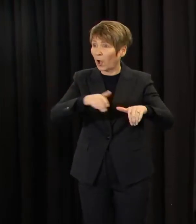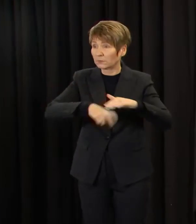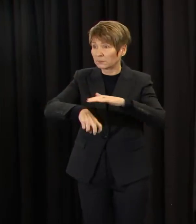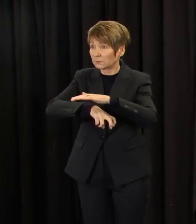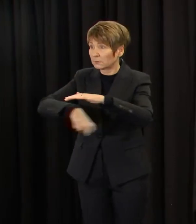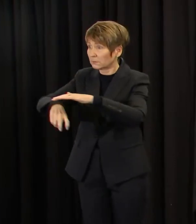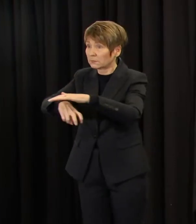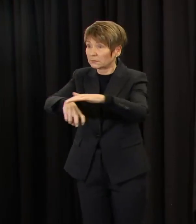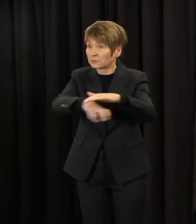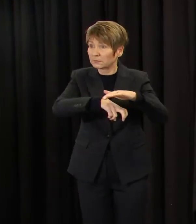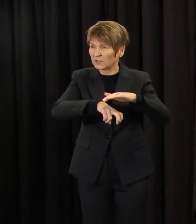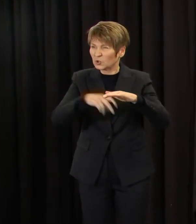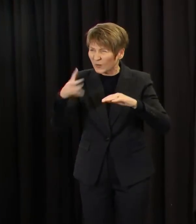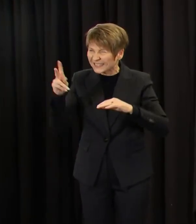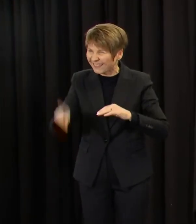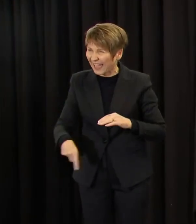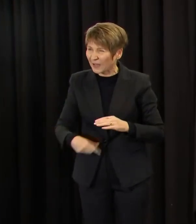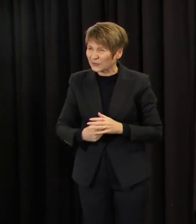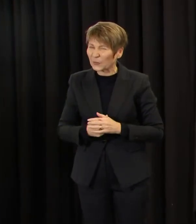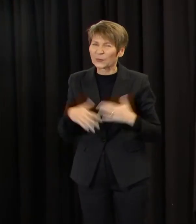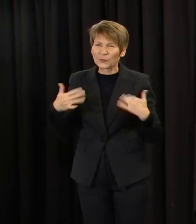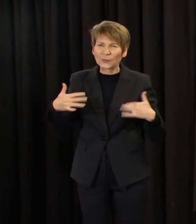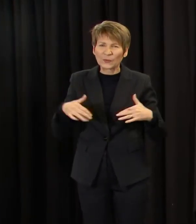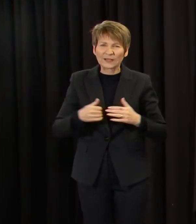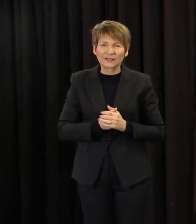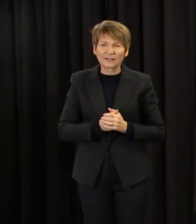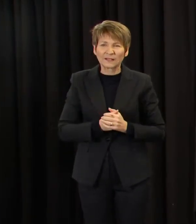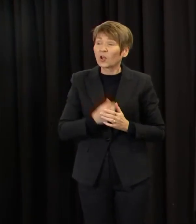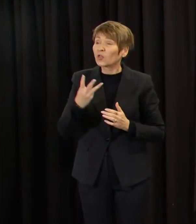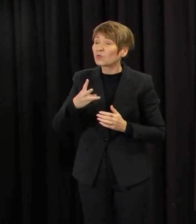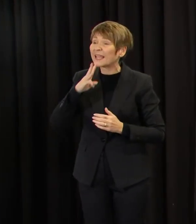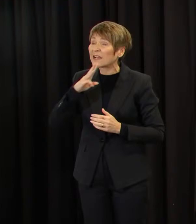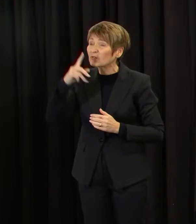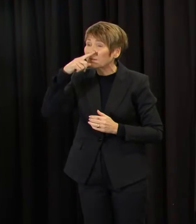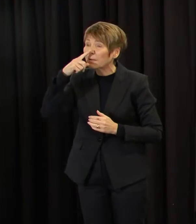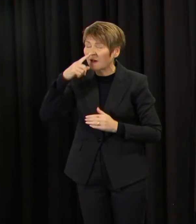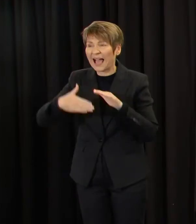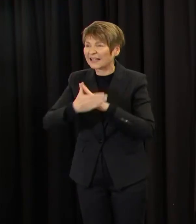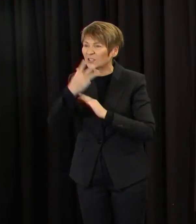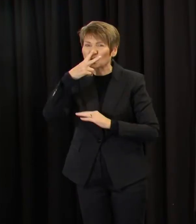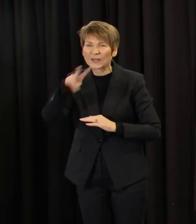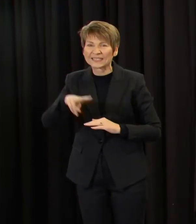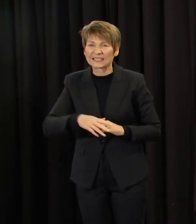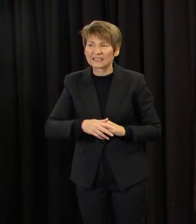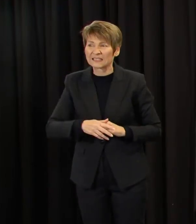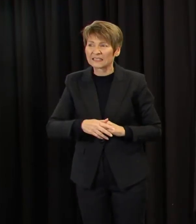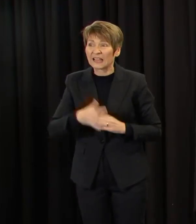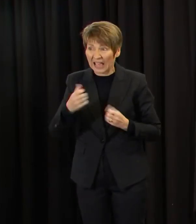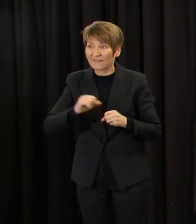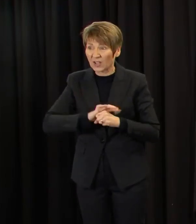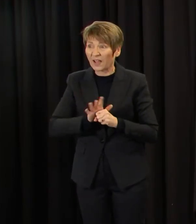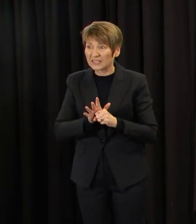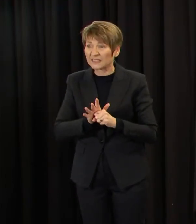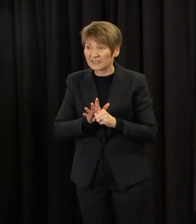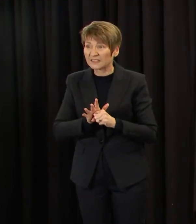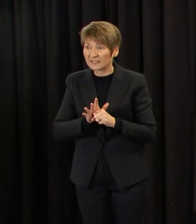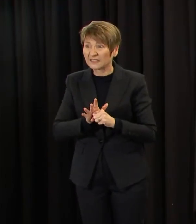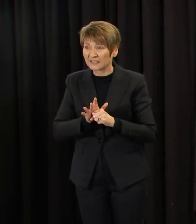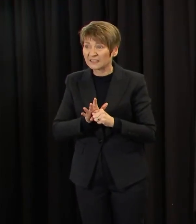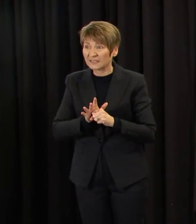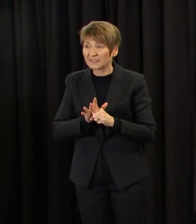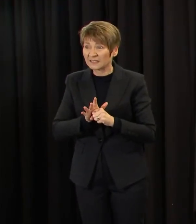cases continues to be very young. We have 300 people under the age of 20 in our 773 active